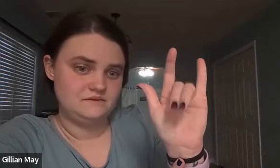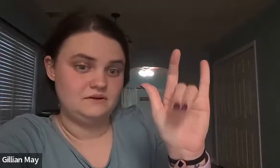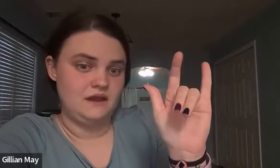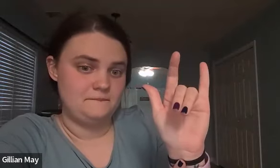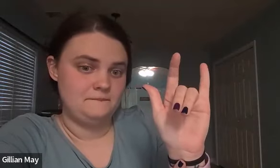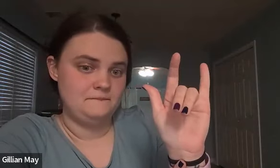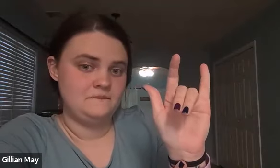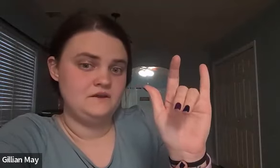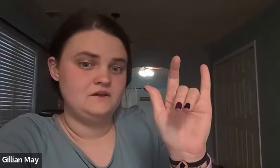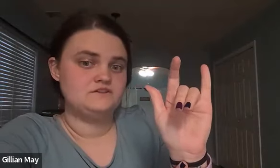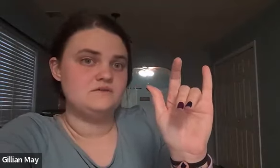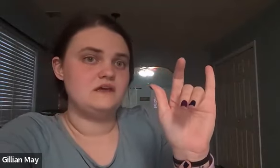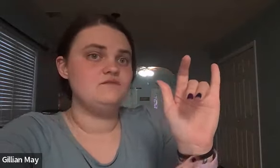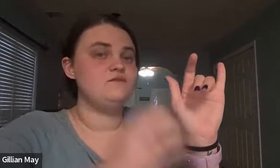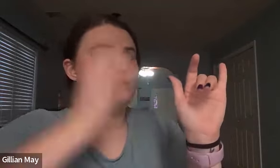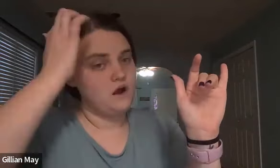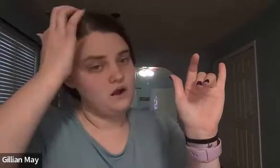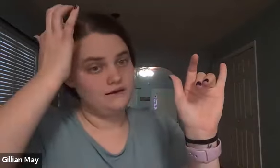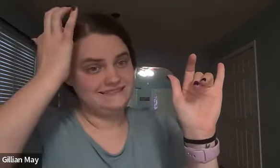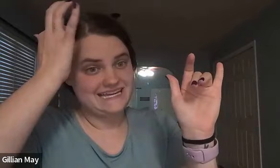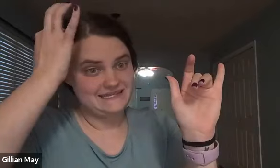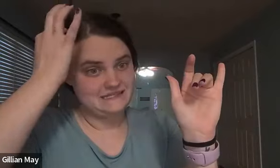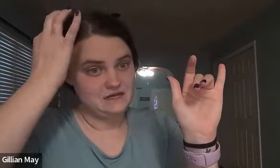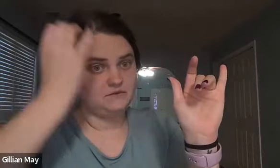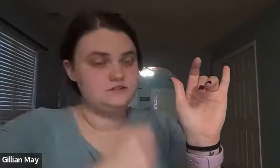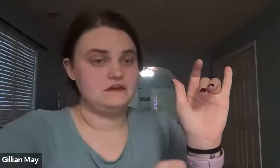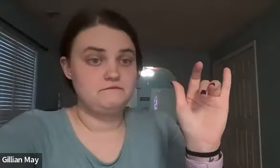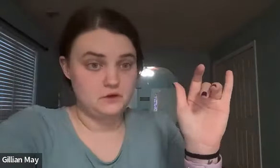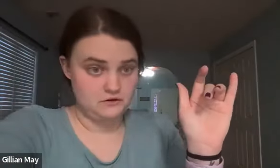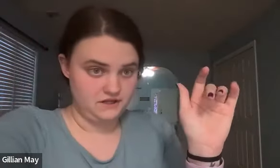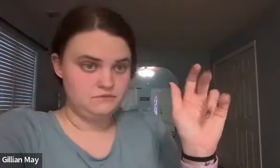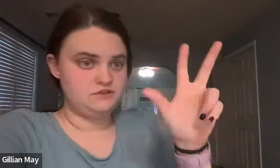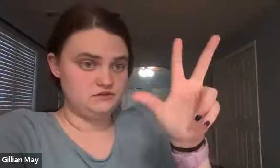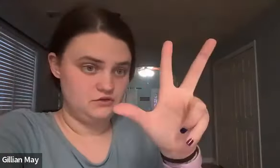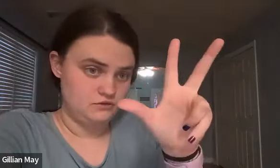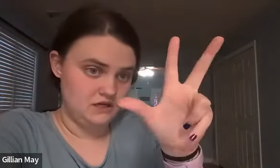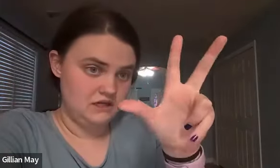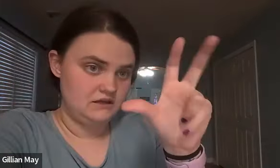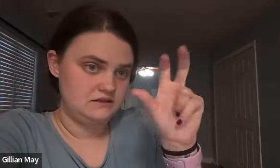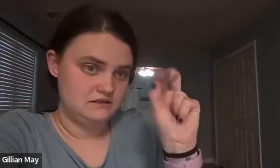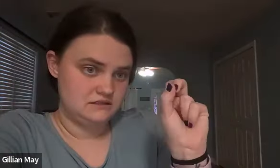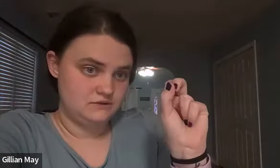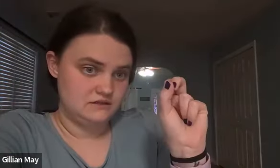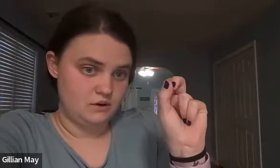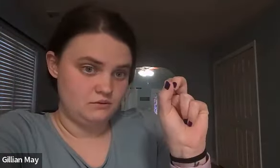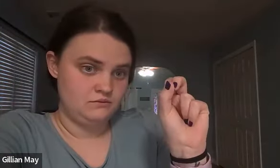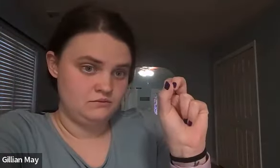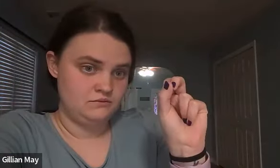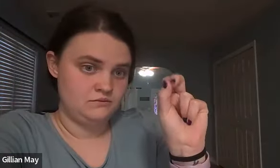Okay. So then for our 10 numbers, like 30, we would do 3 to a 0.